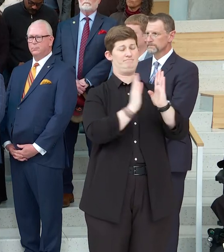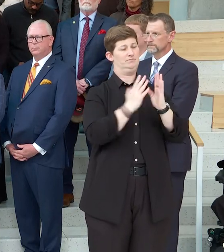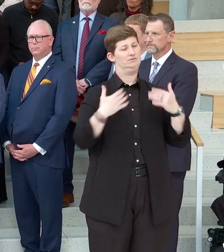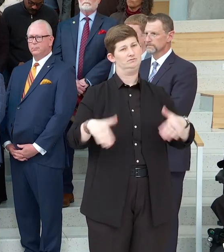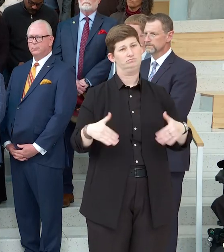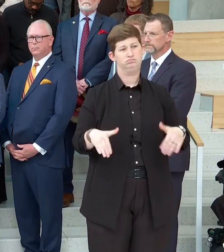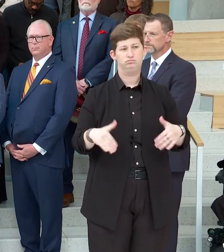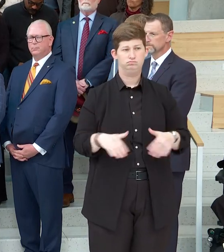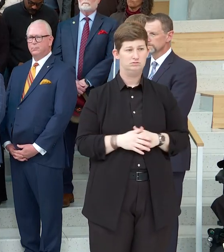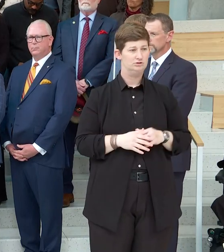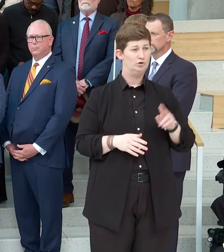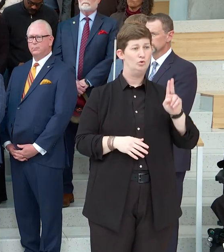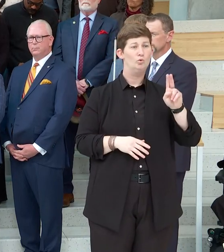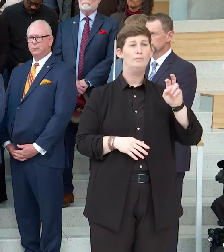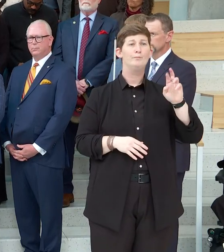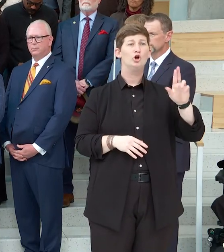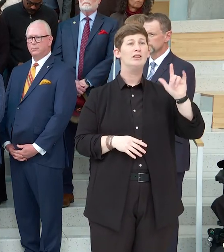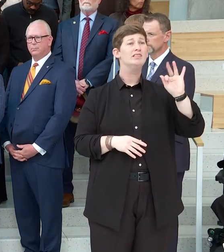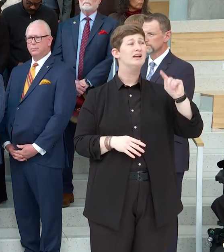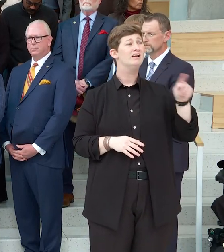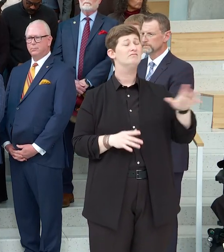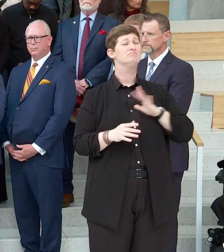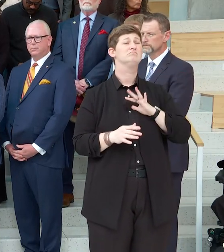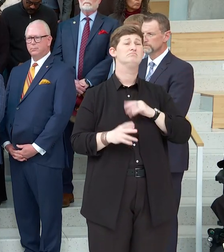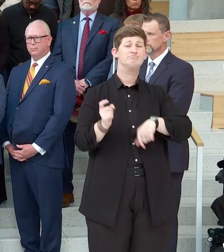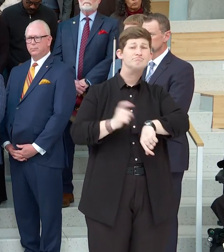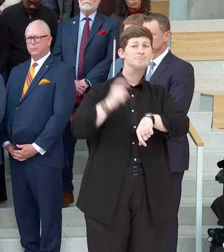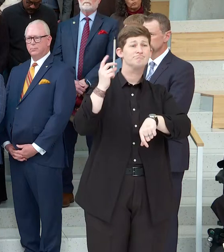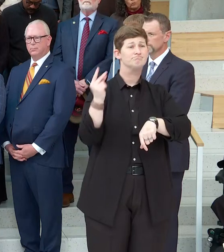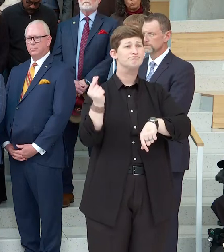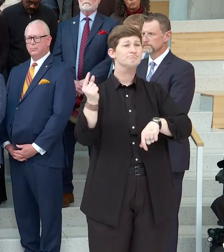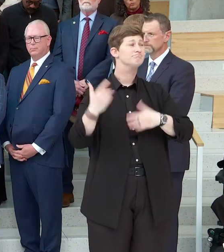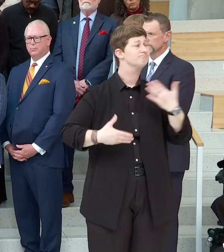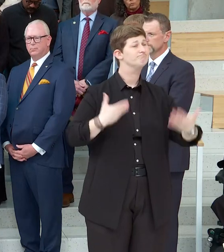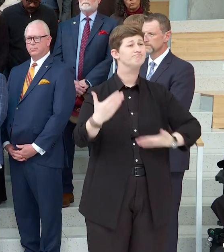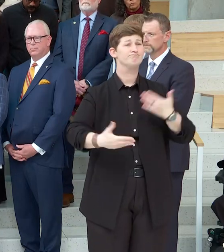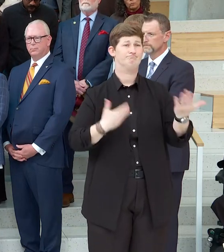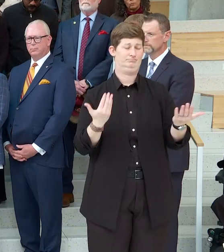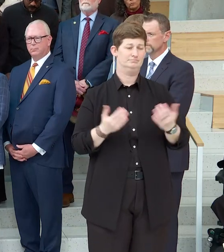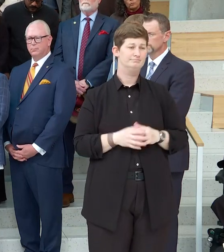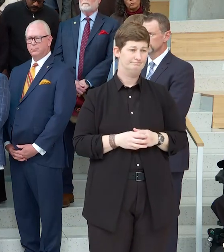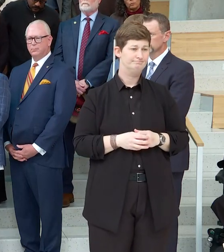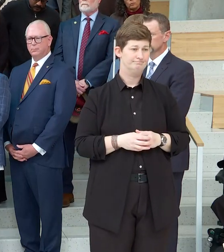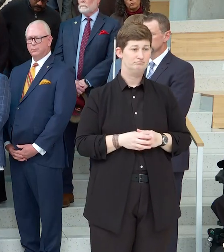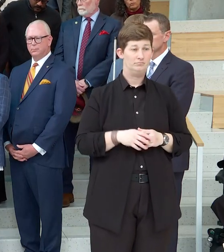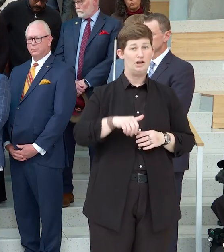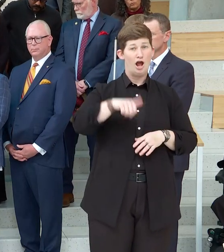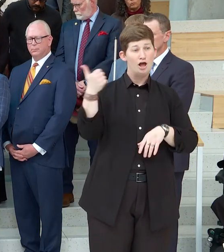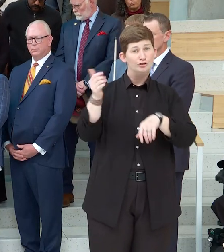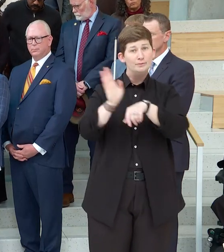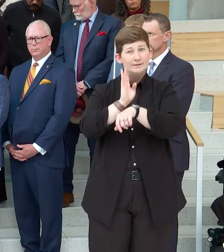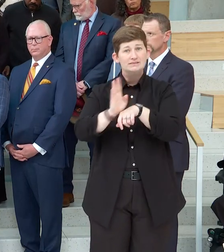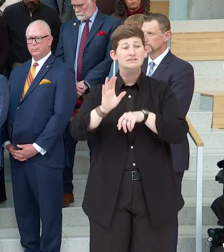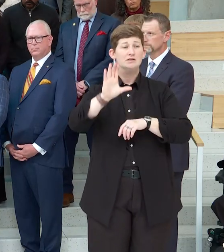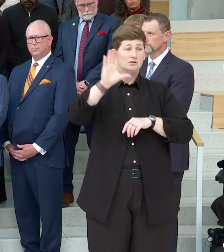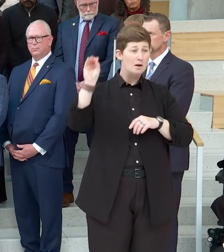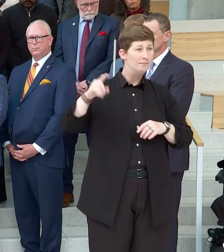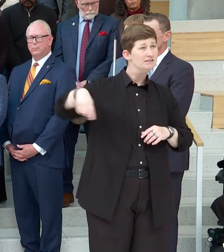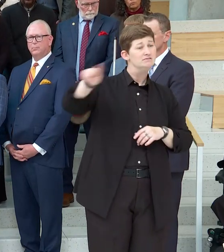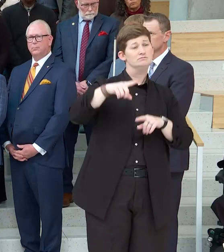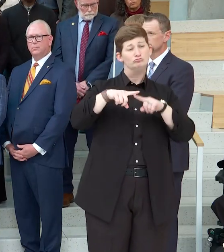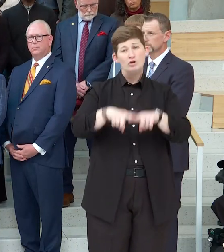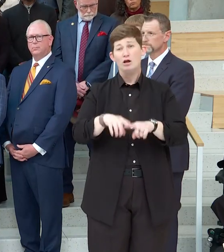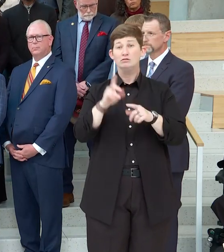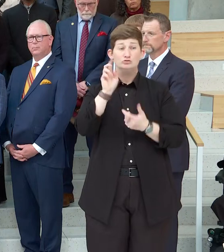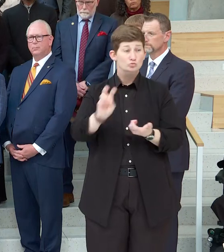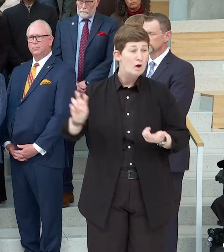also lose their homes. And of course, we've heard from business groups that rely on rideshare services for travel as well, many of